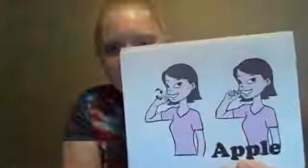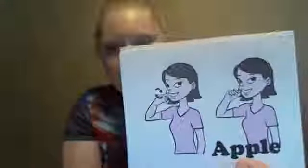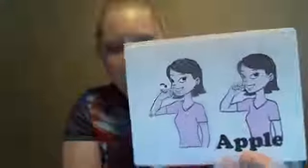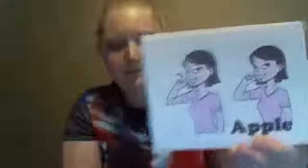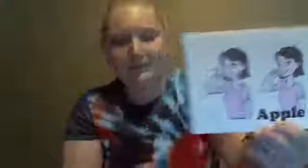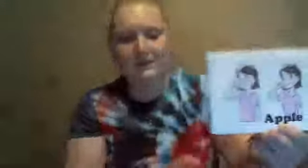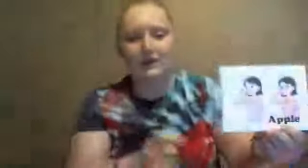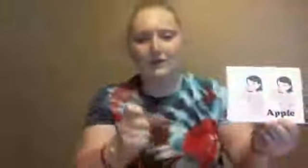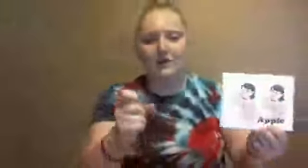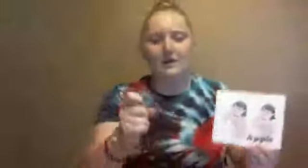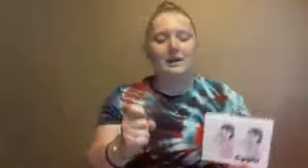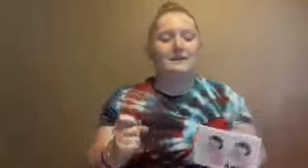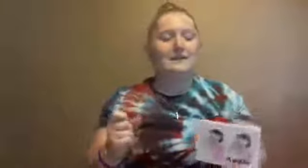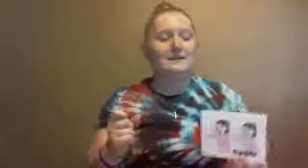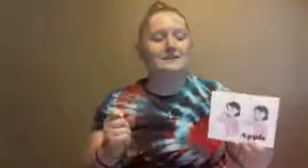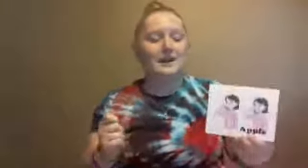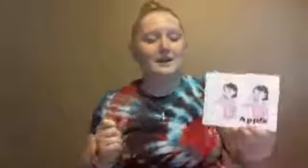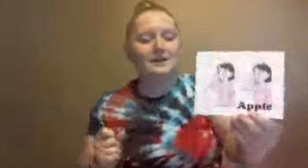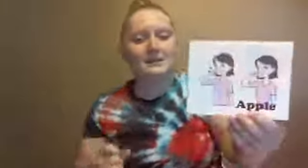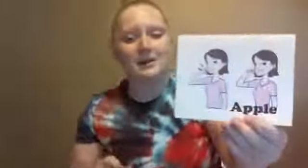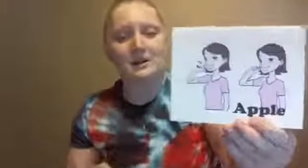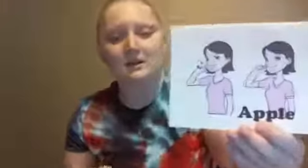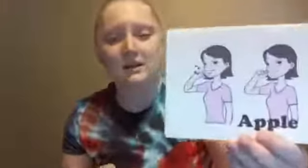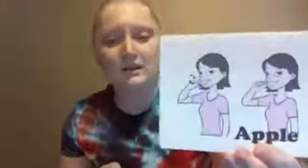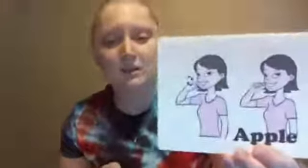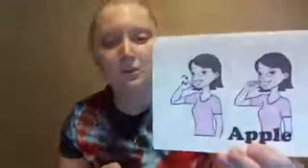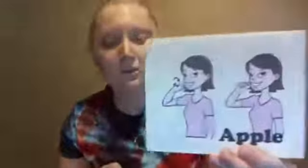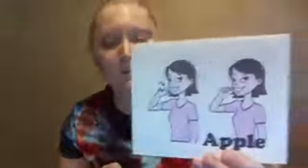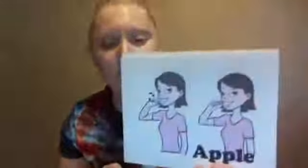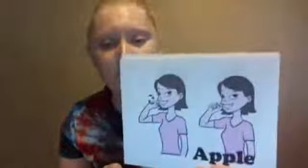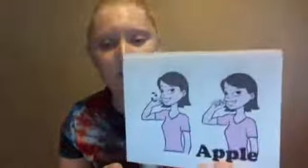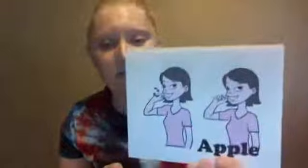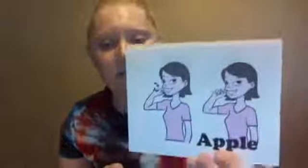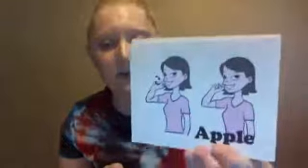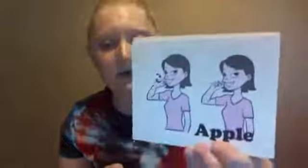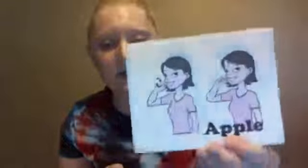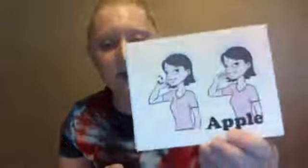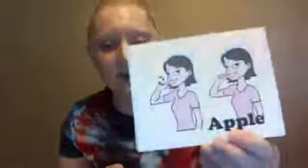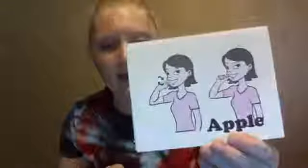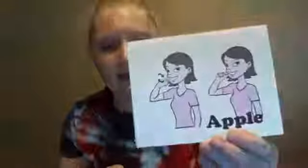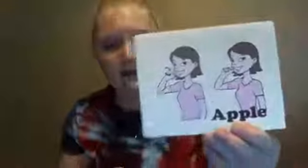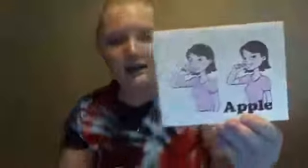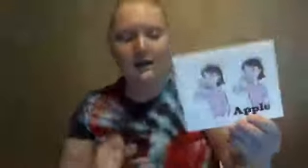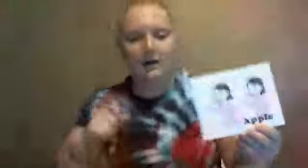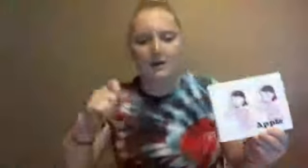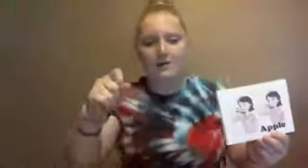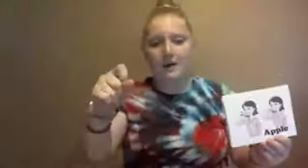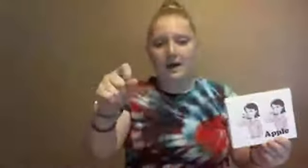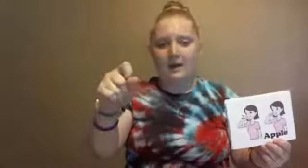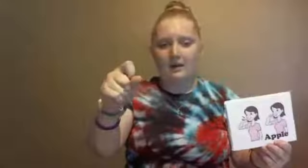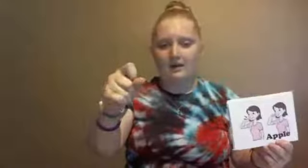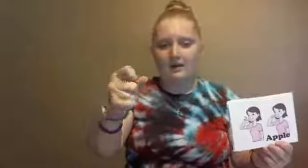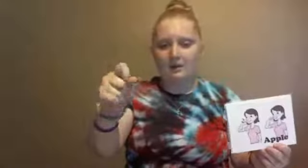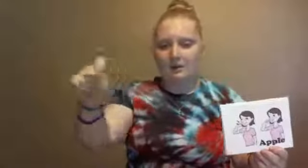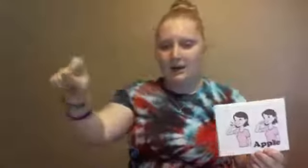apple. So it's very similar to candy, but you